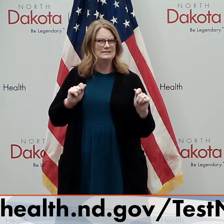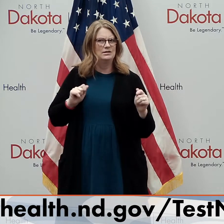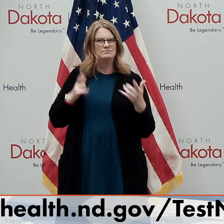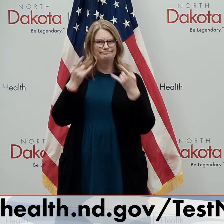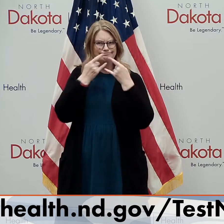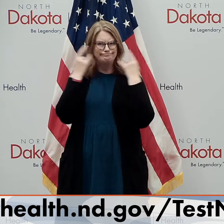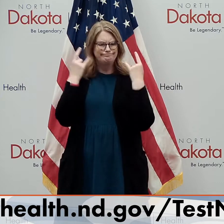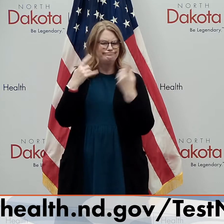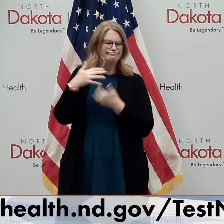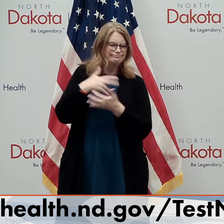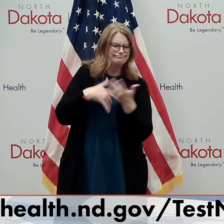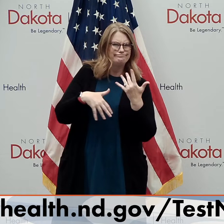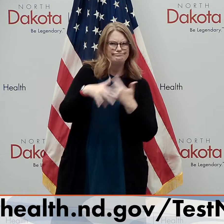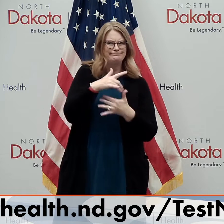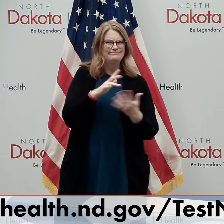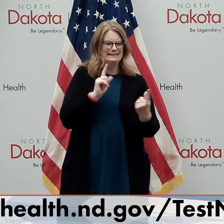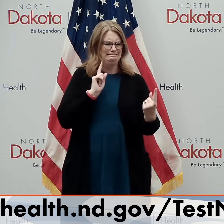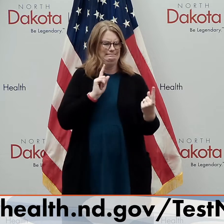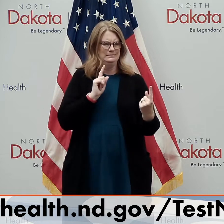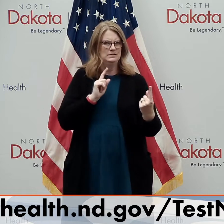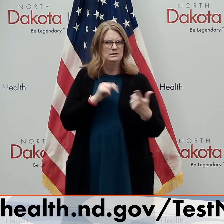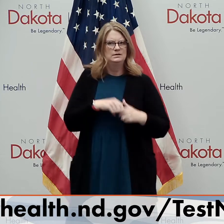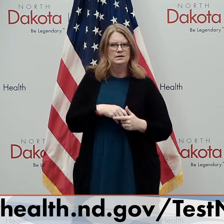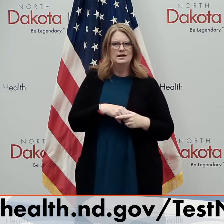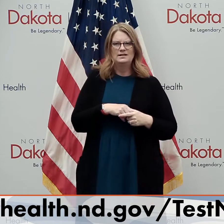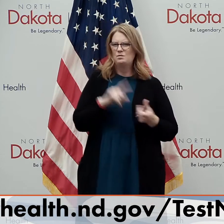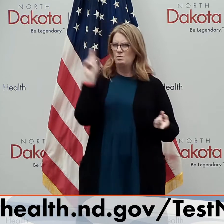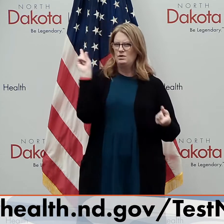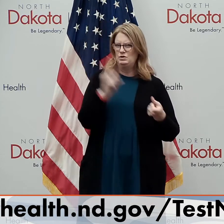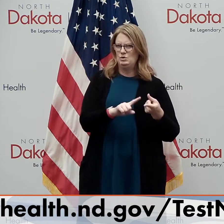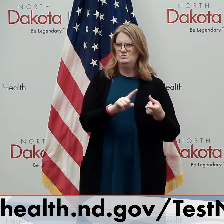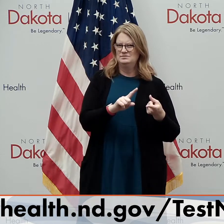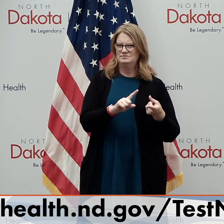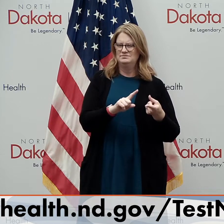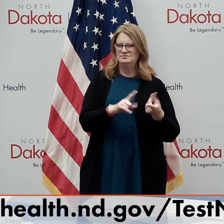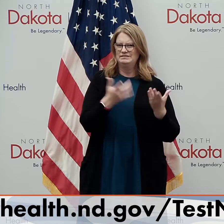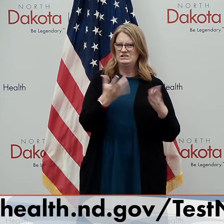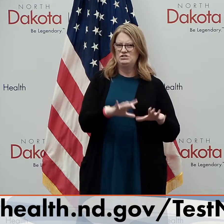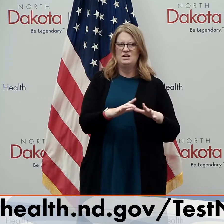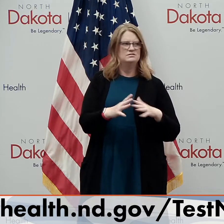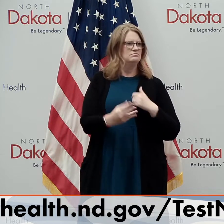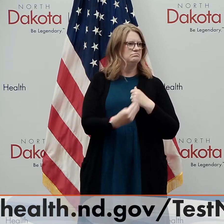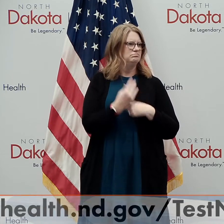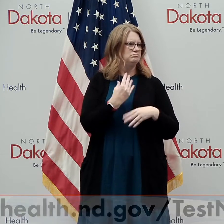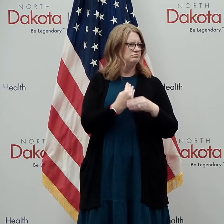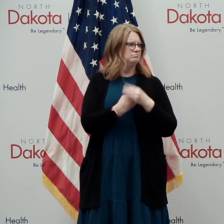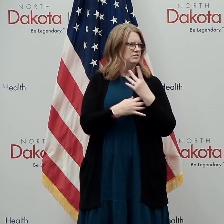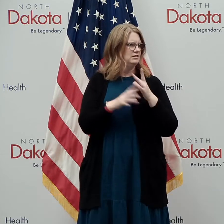again, help reduce the chance that you're going to come into contact with someone who may have COVID.